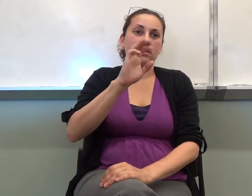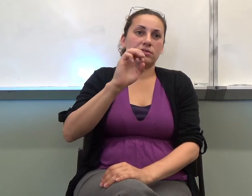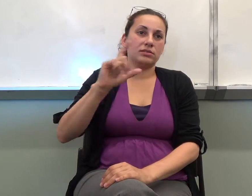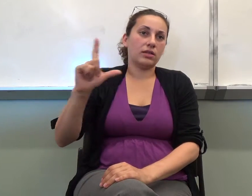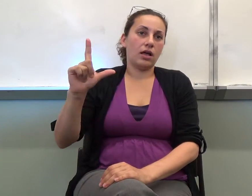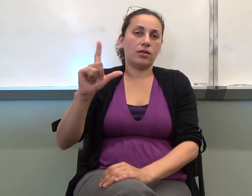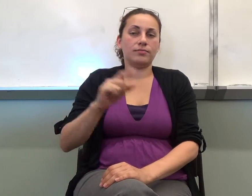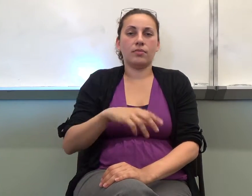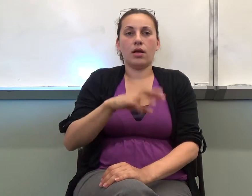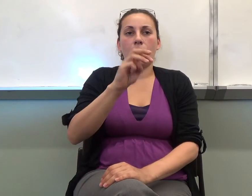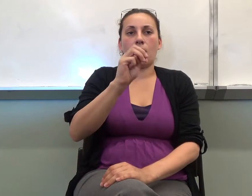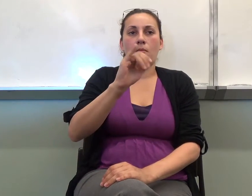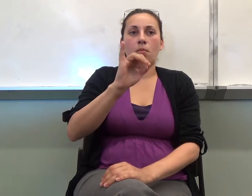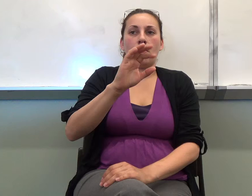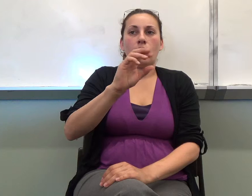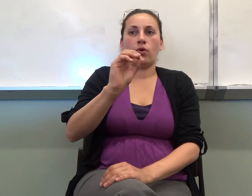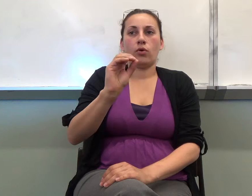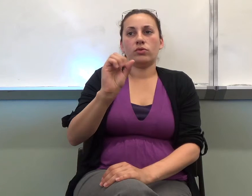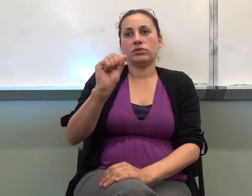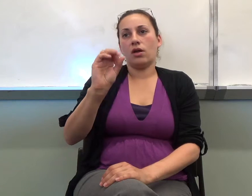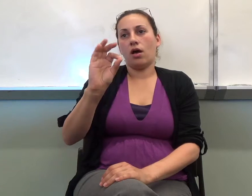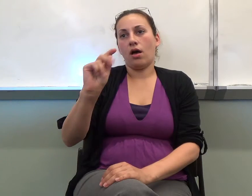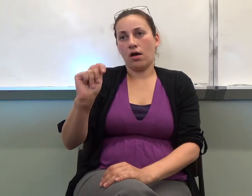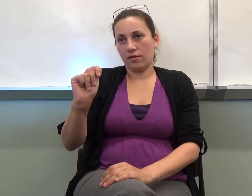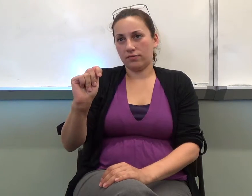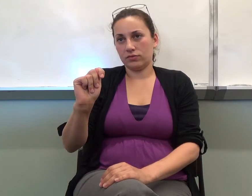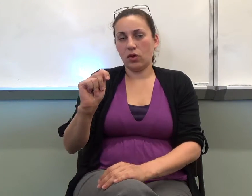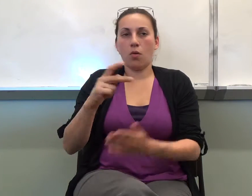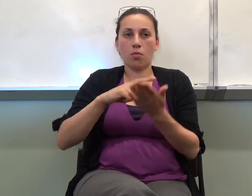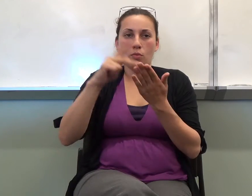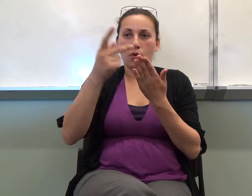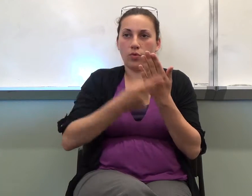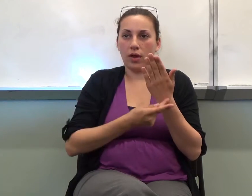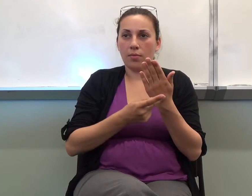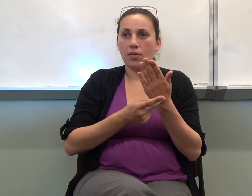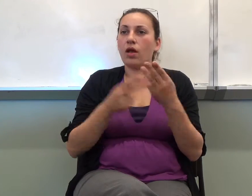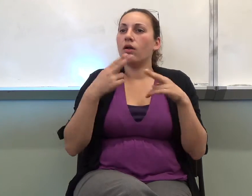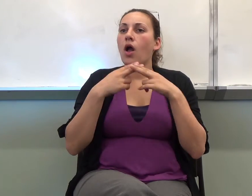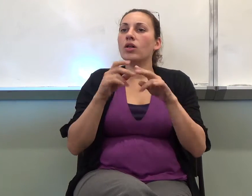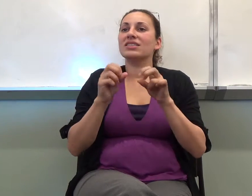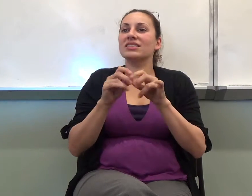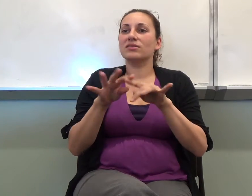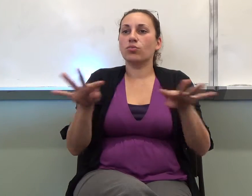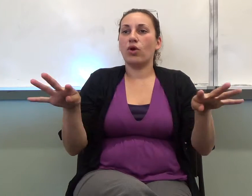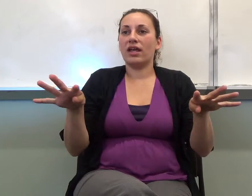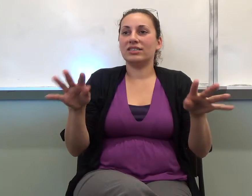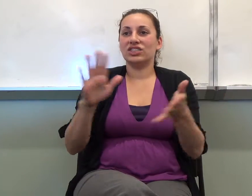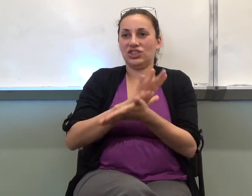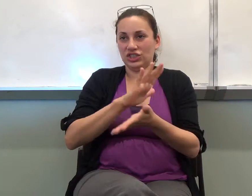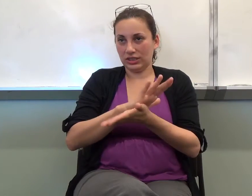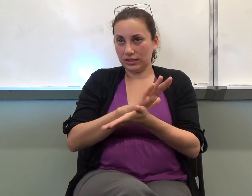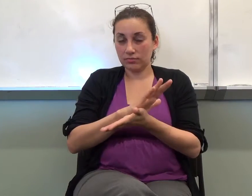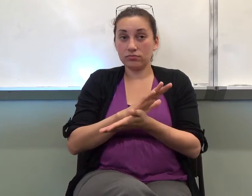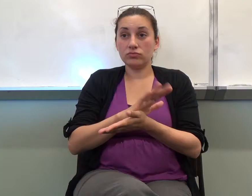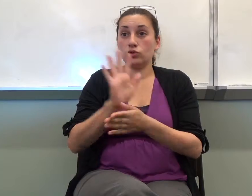Microsoft's program which does data analysis, it's called a spreadsheet. You put your data in. You know, you put, let's